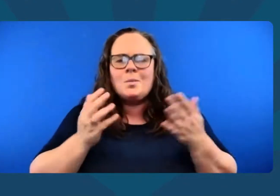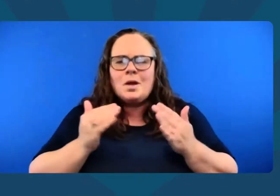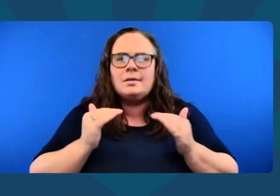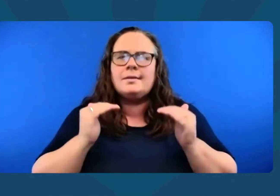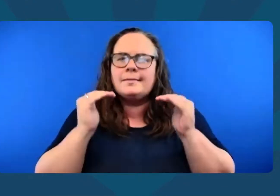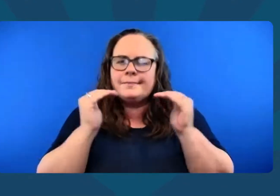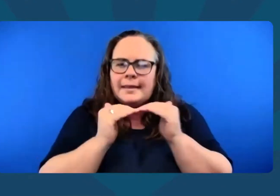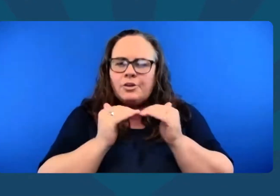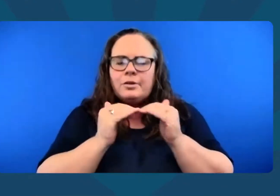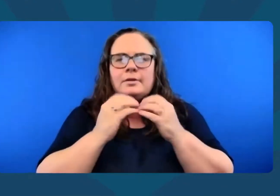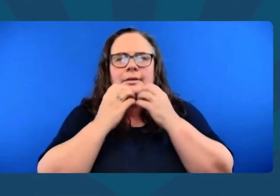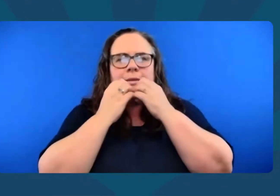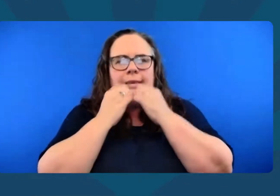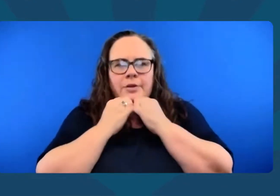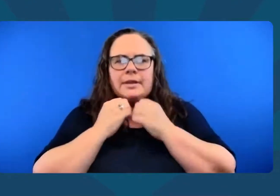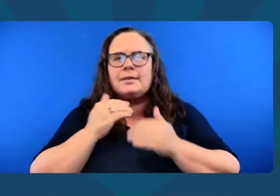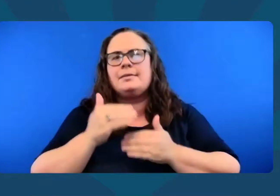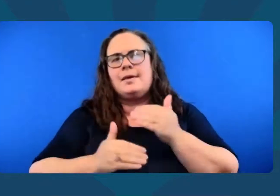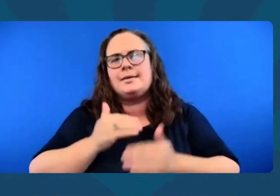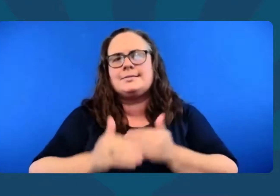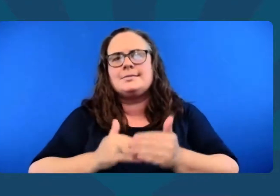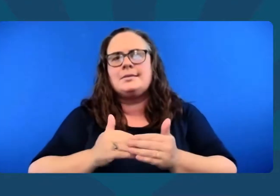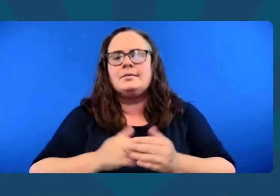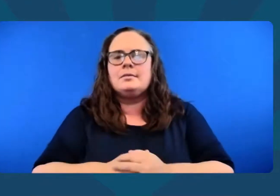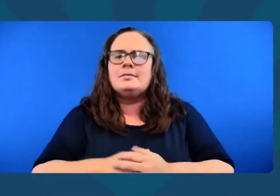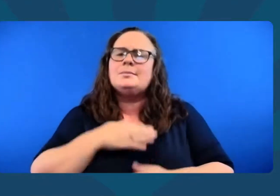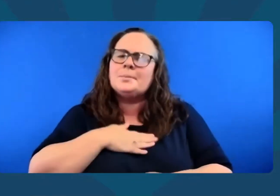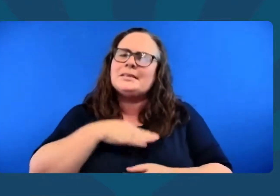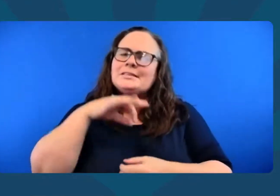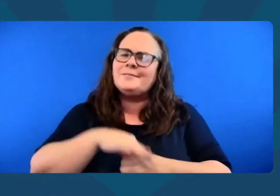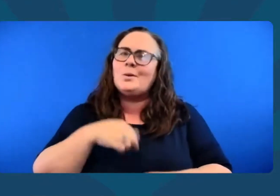Fairness, caring, and kindness matter.